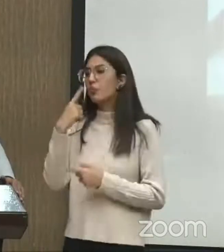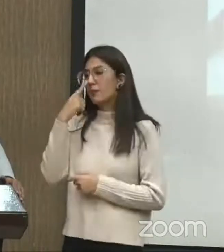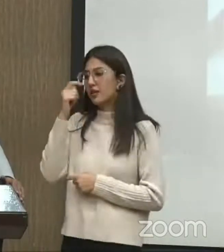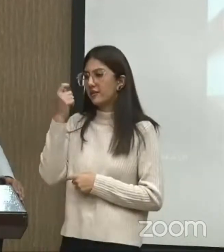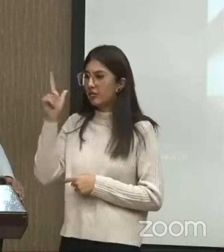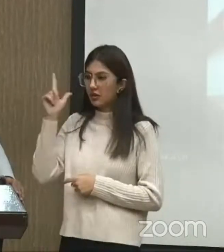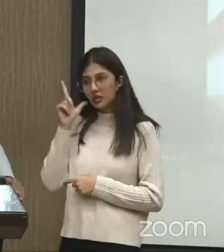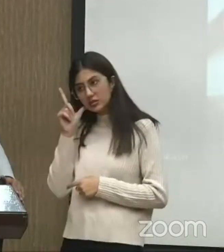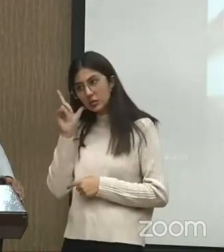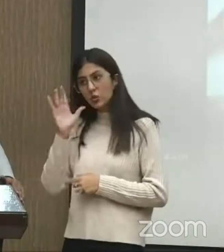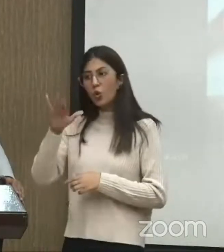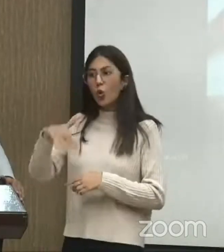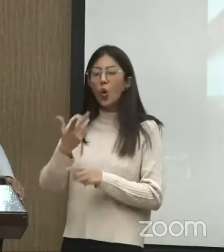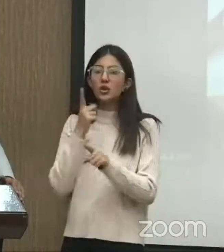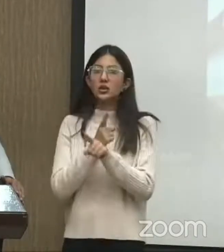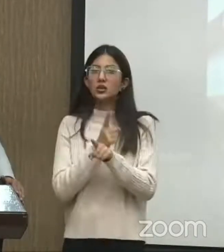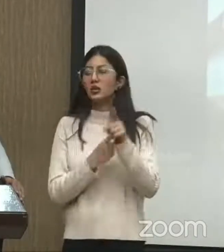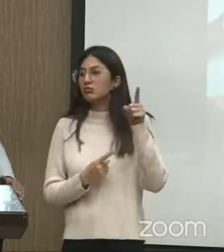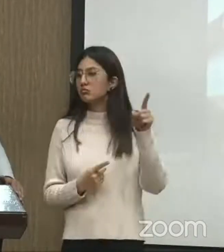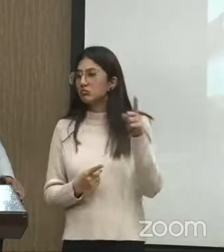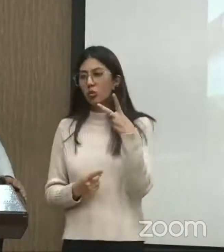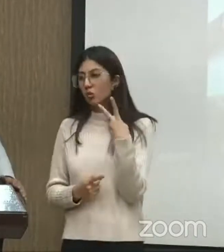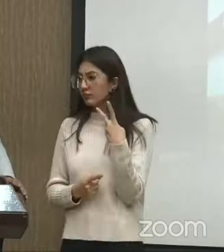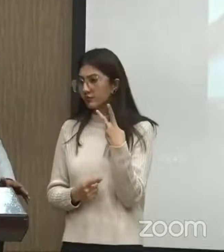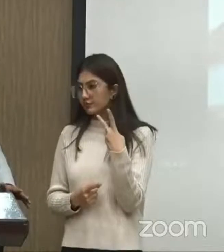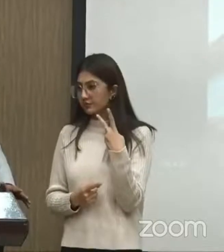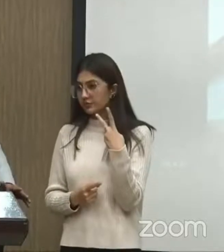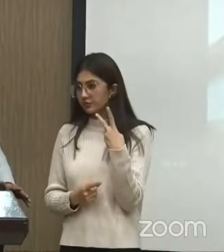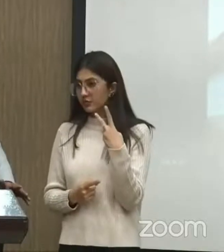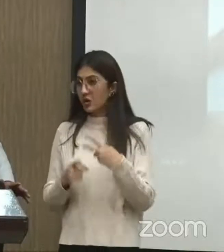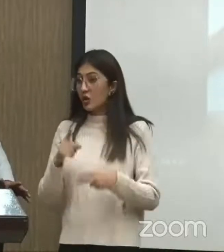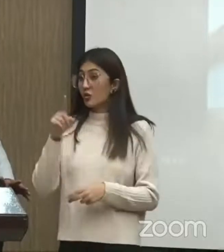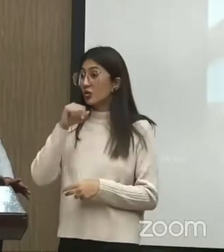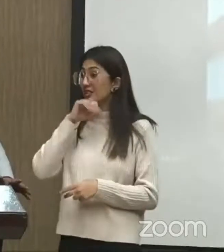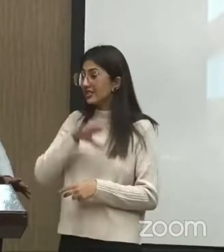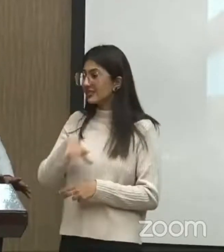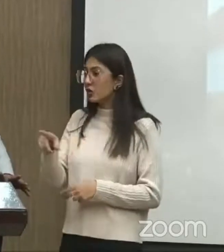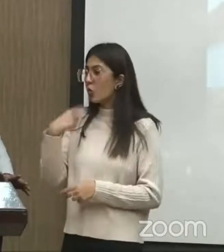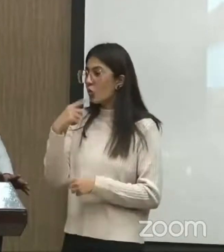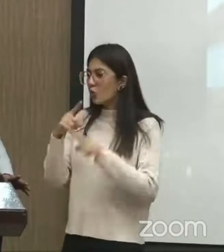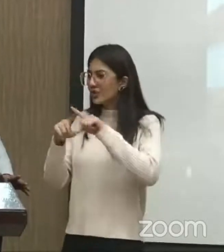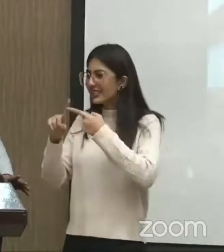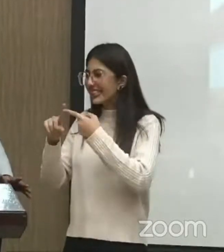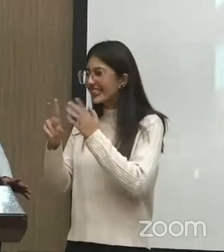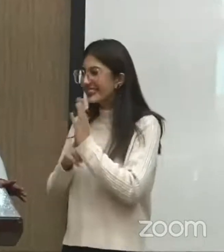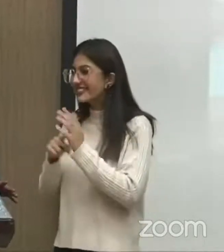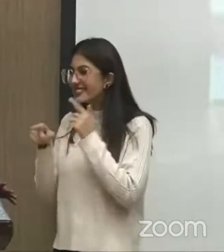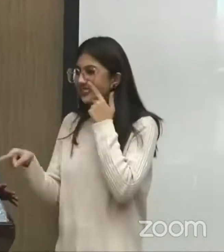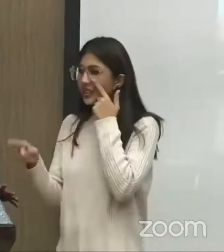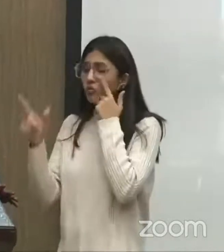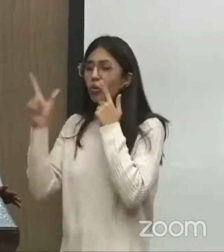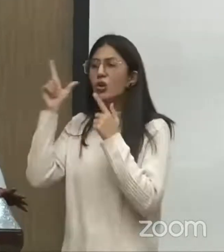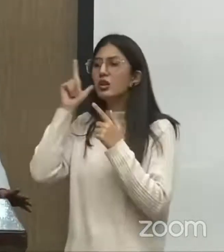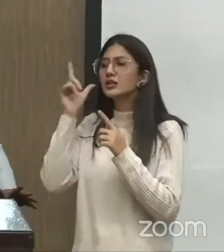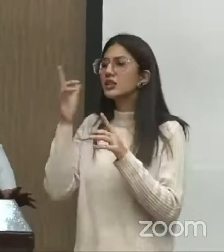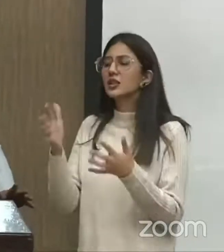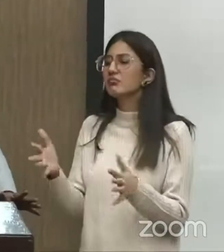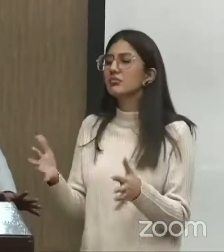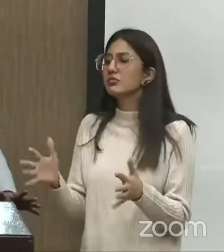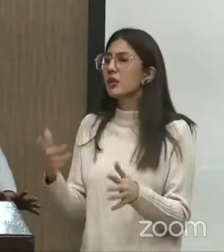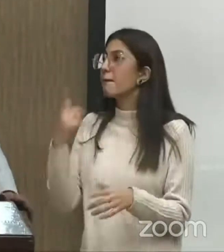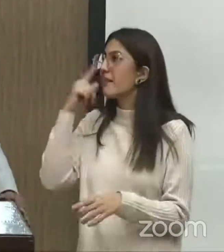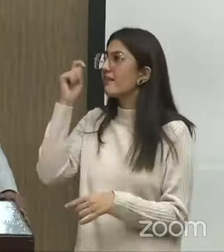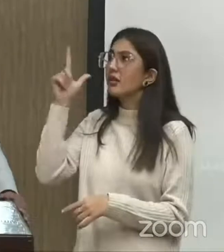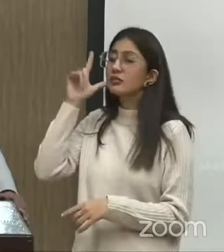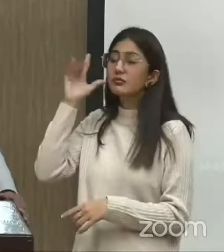or teachers. And if you have a teenage child, you will really know that children will not listen to the